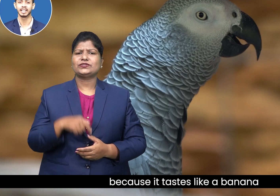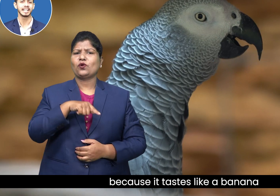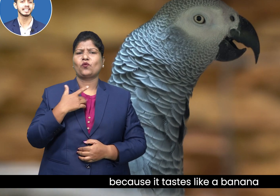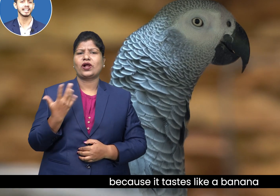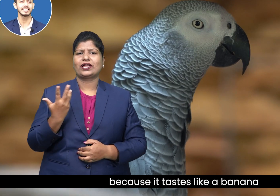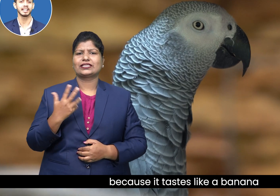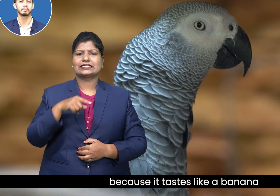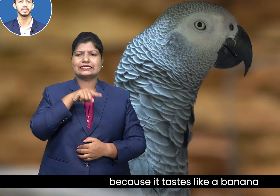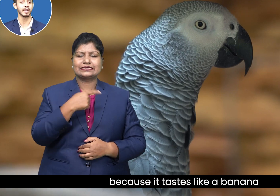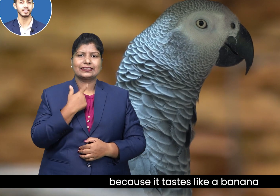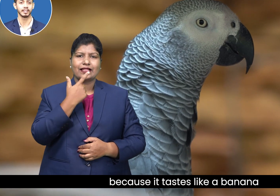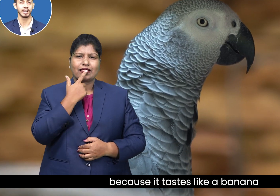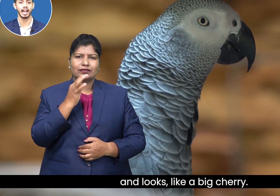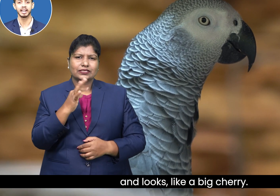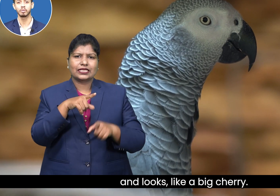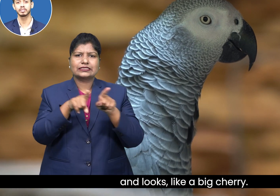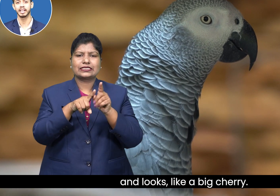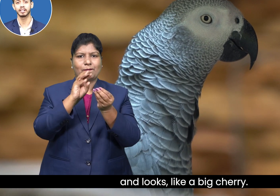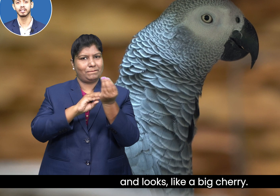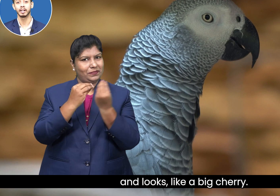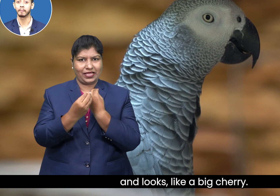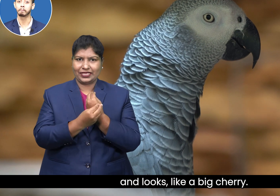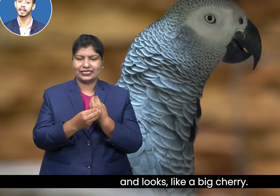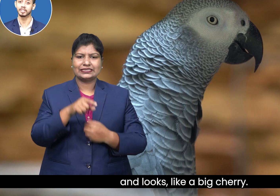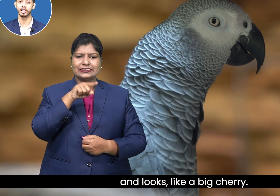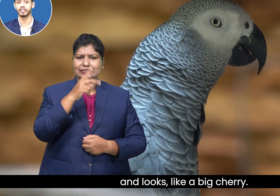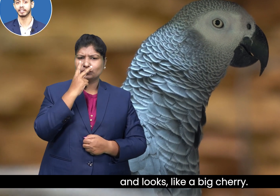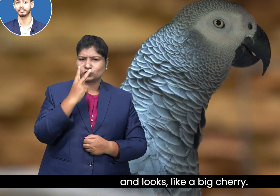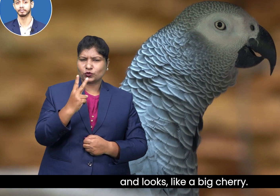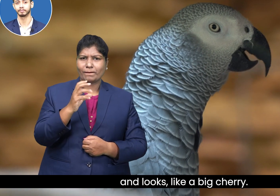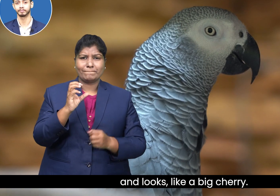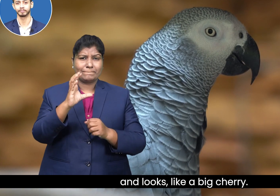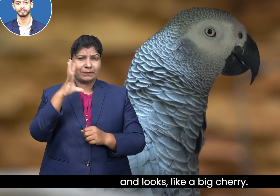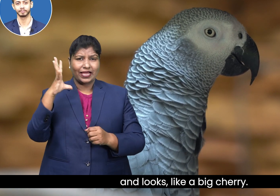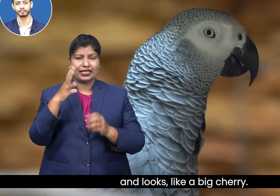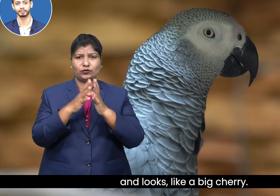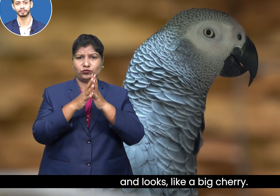Because it tastes like a banana and looks like a big cherry.